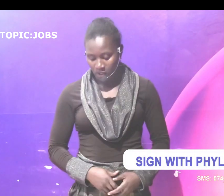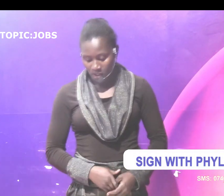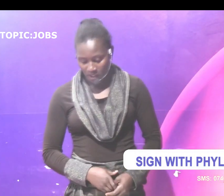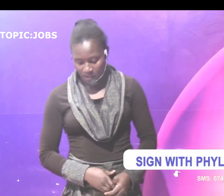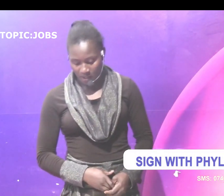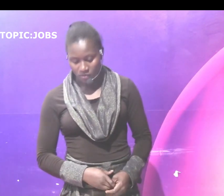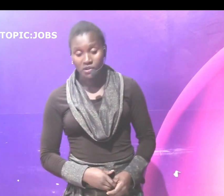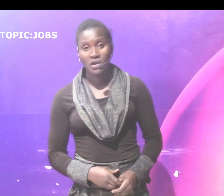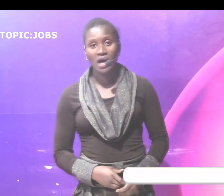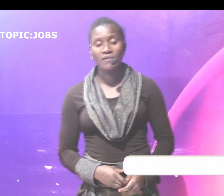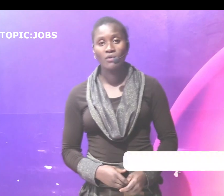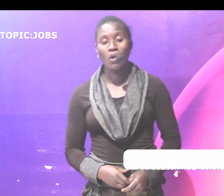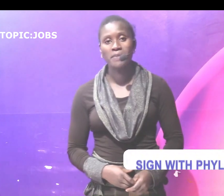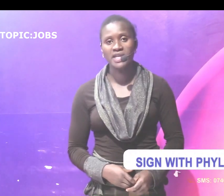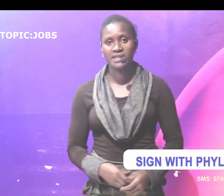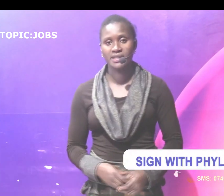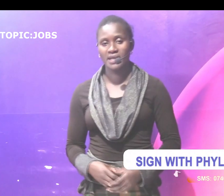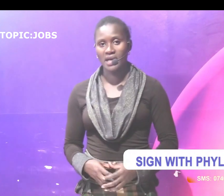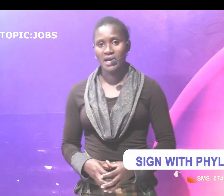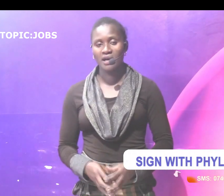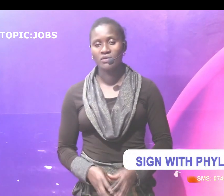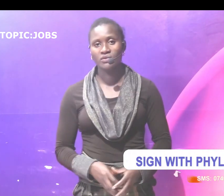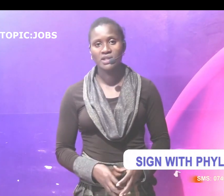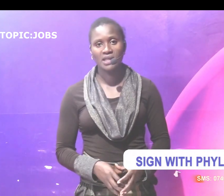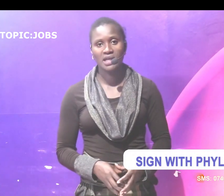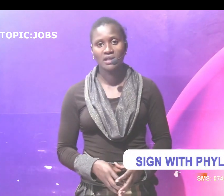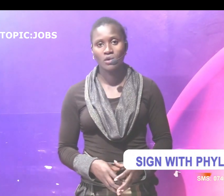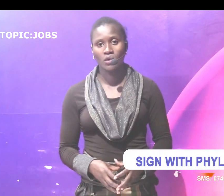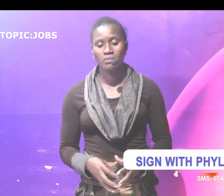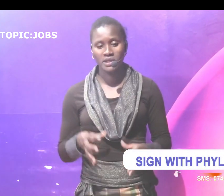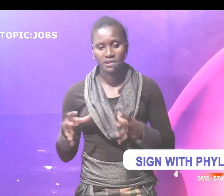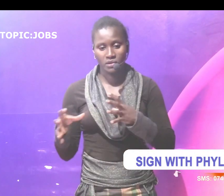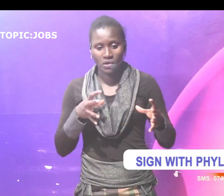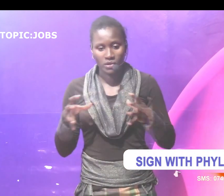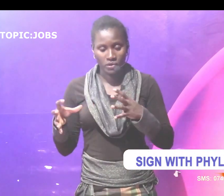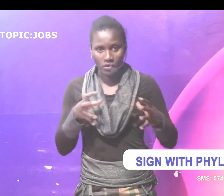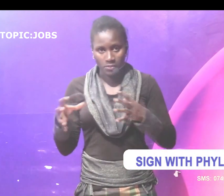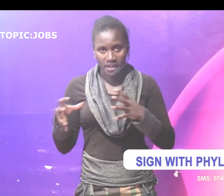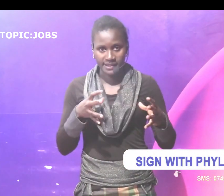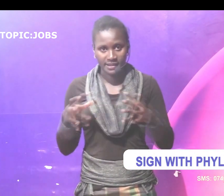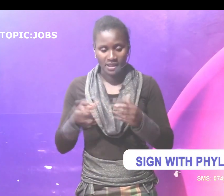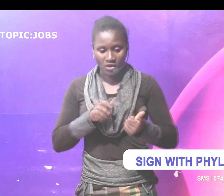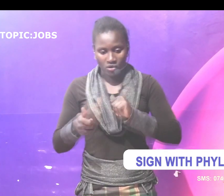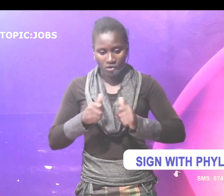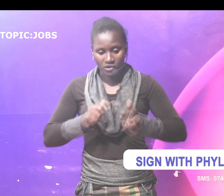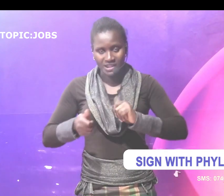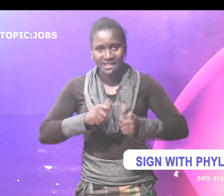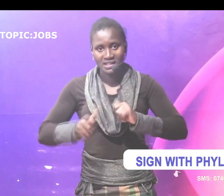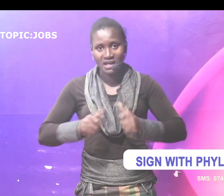And then we also have compete. How do we sign compete? So you compete, or it is a challenge, you